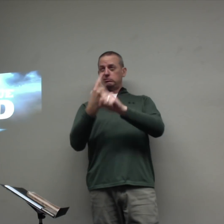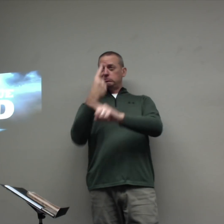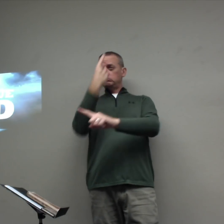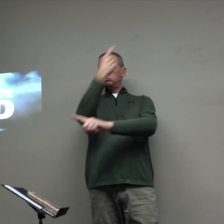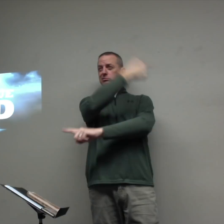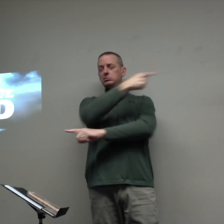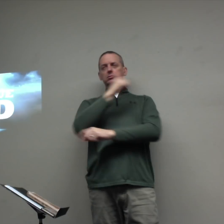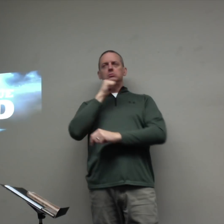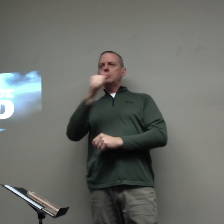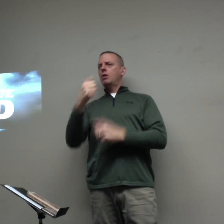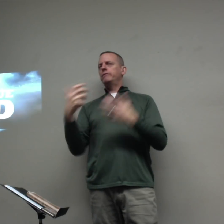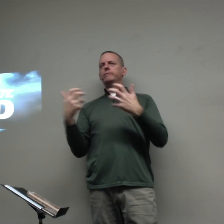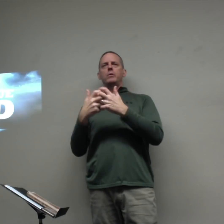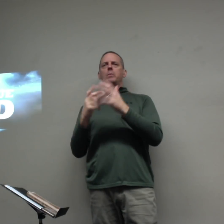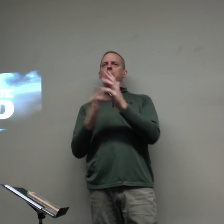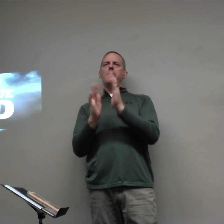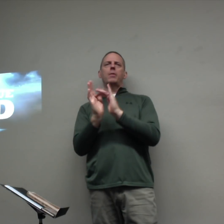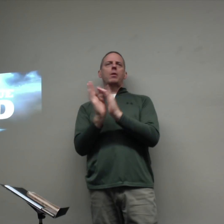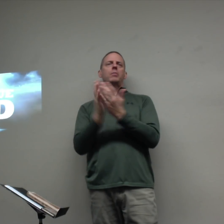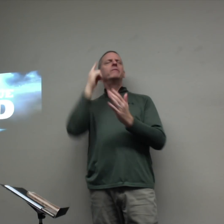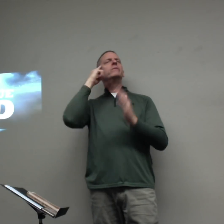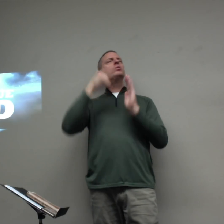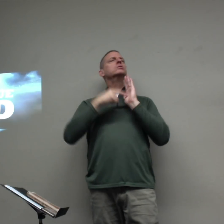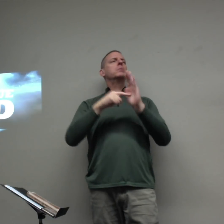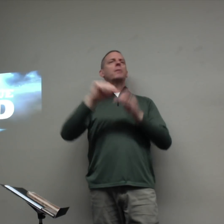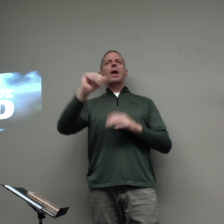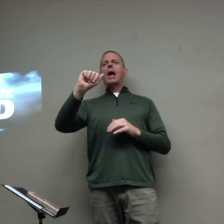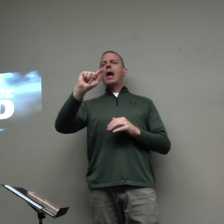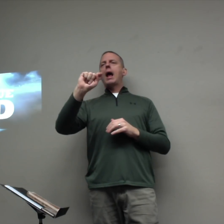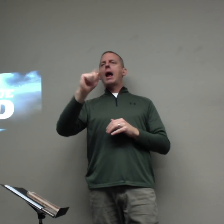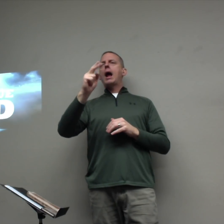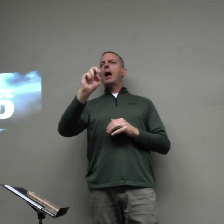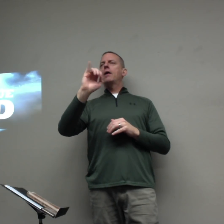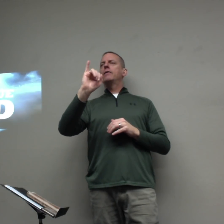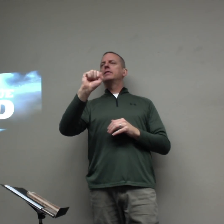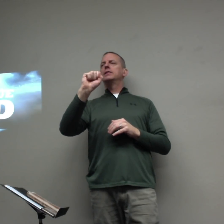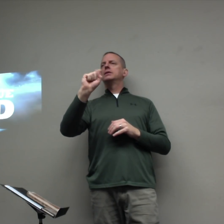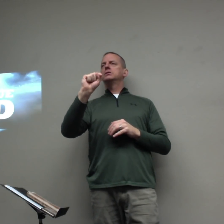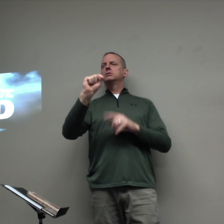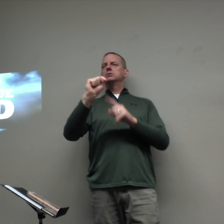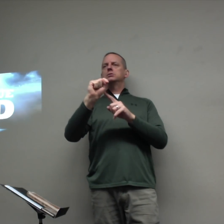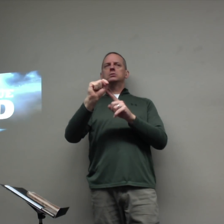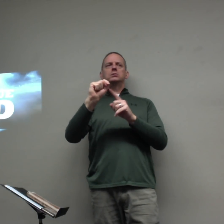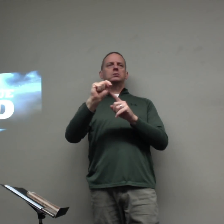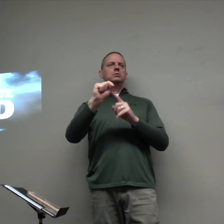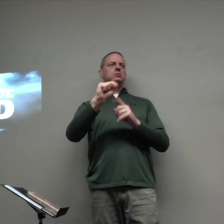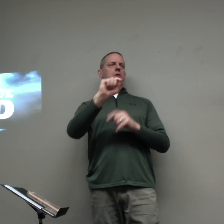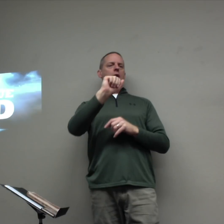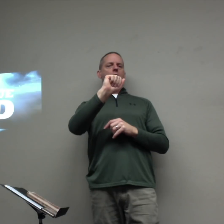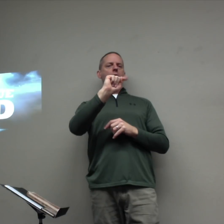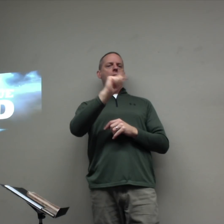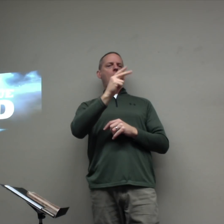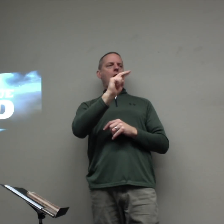issues are a little iffy and off topic and don't match the Bible. For example, atheists.